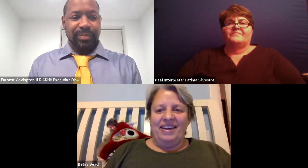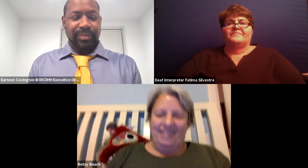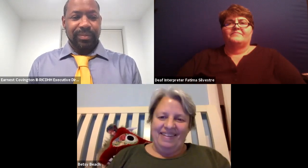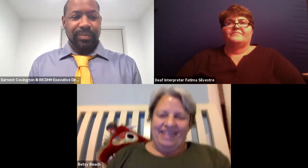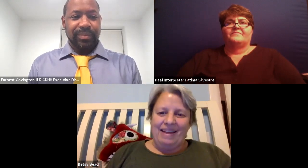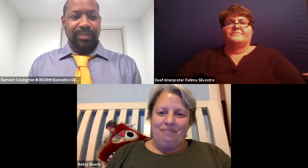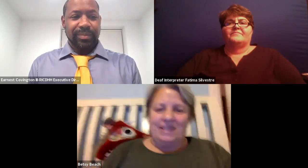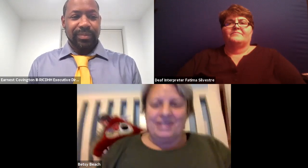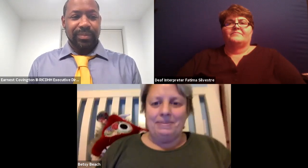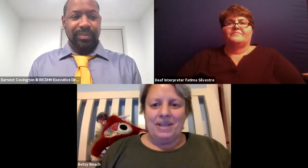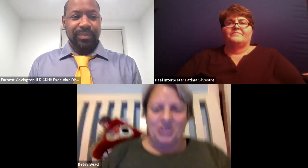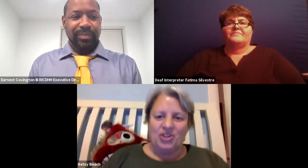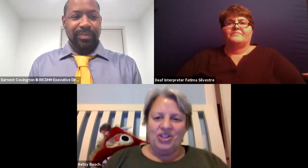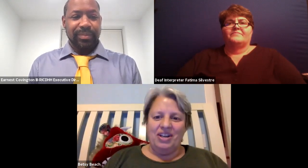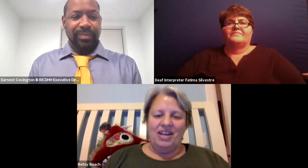Sorry.